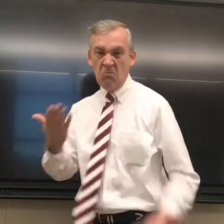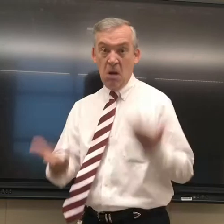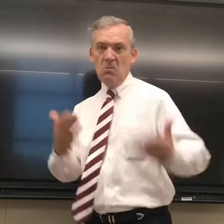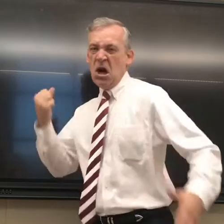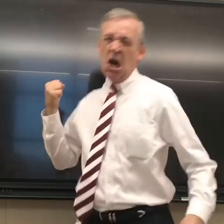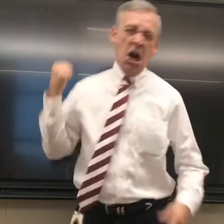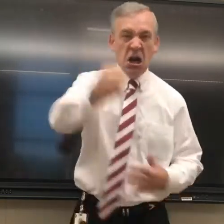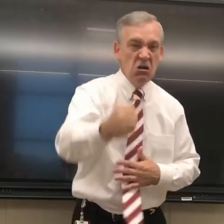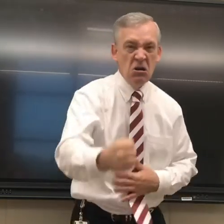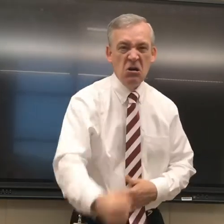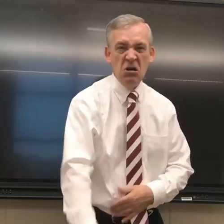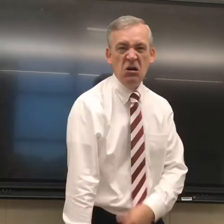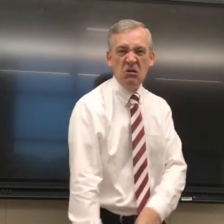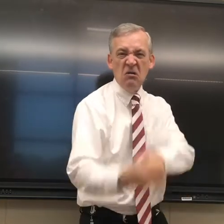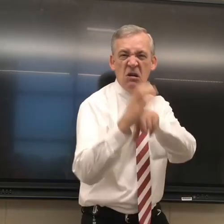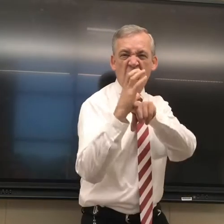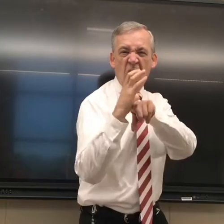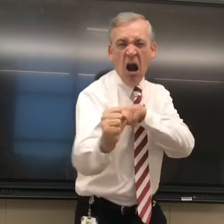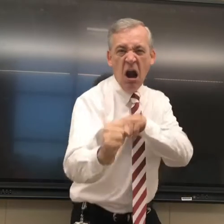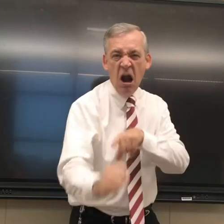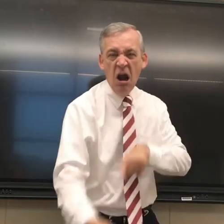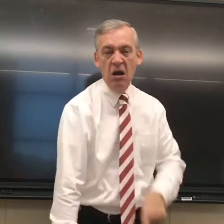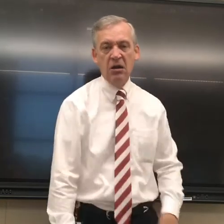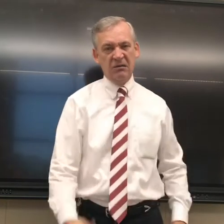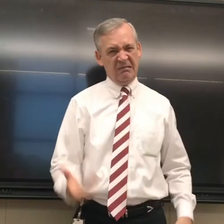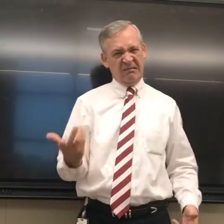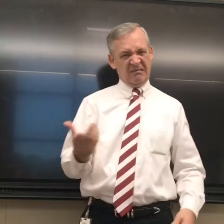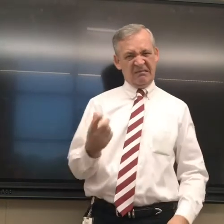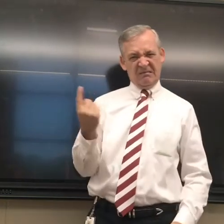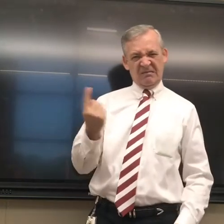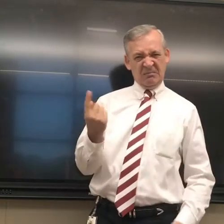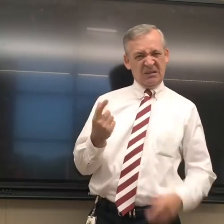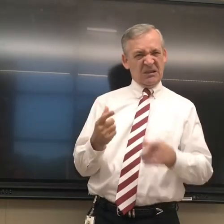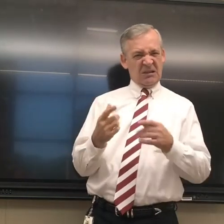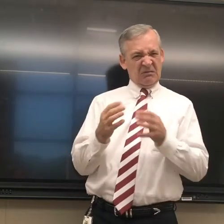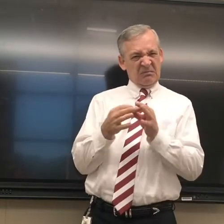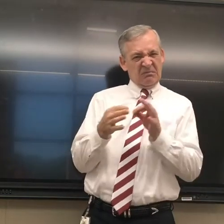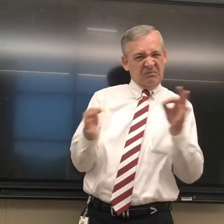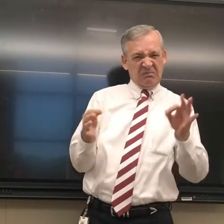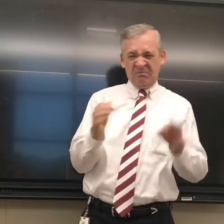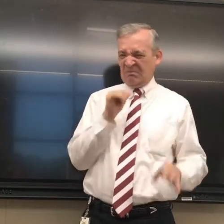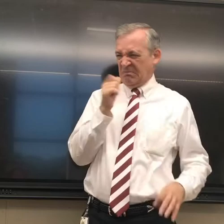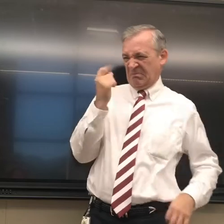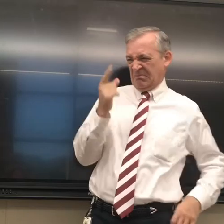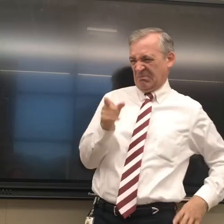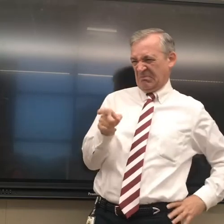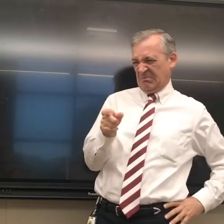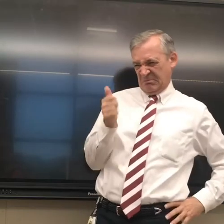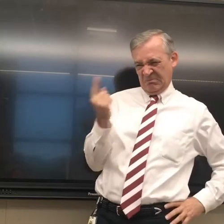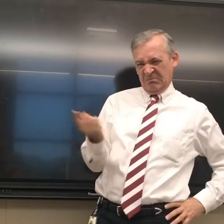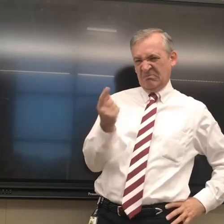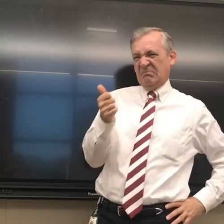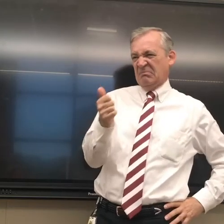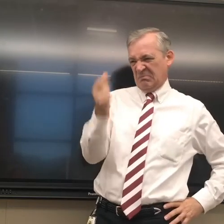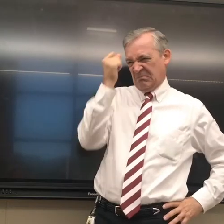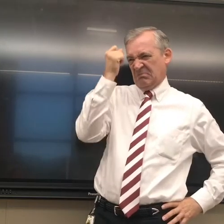and curse at you in some strange, enchanted language which only he could understand.